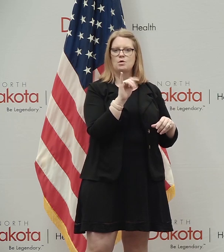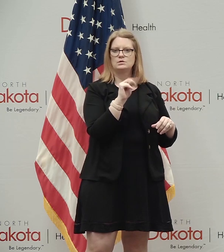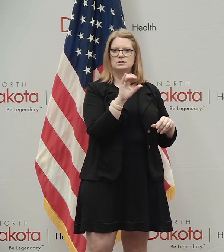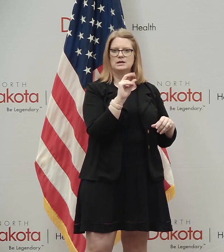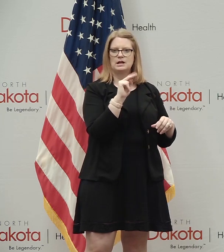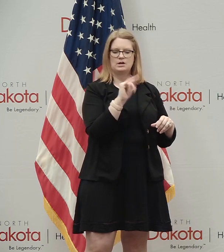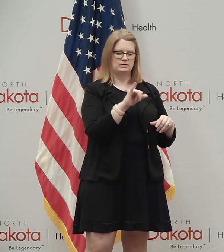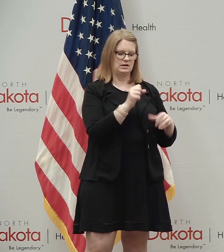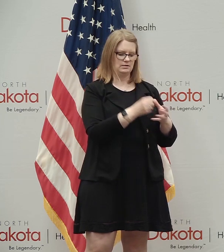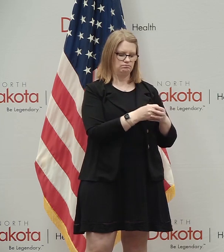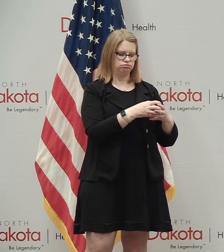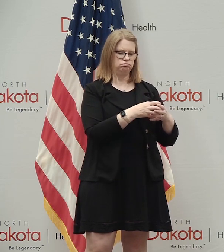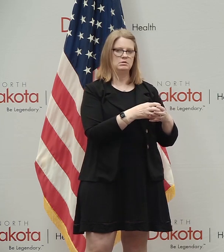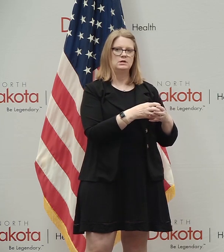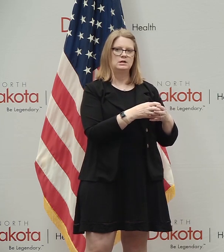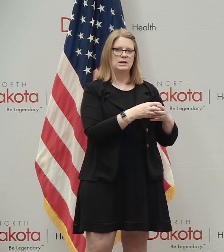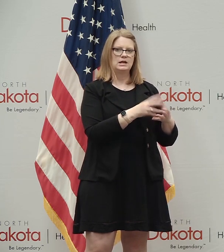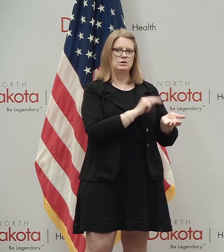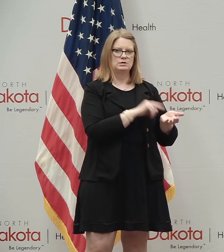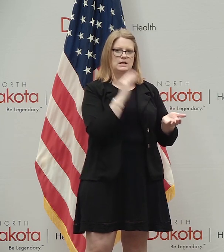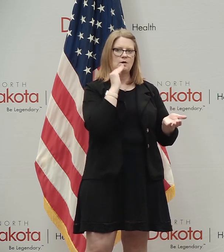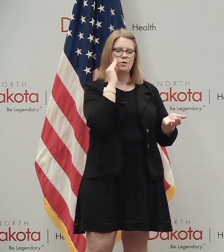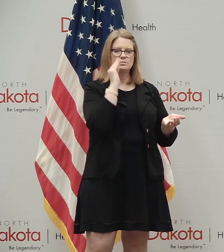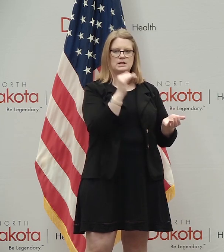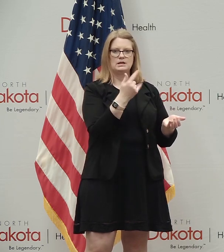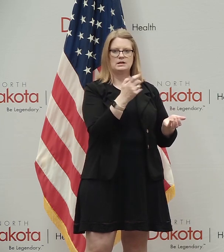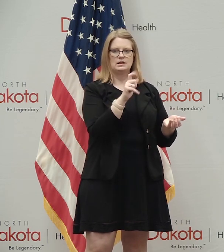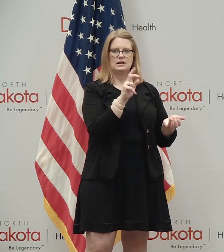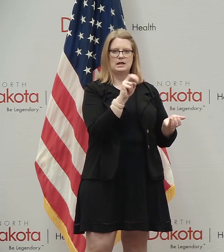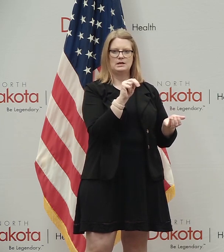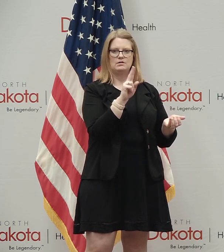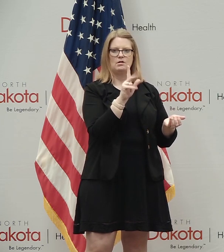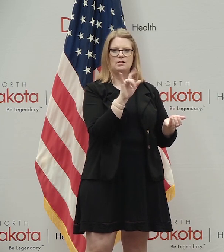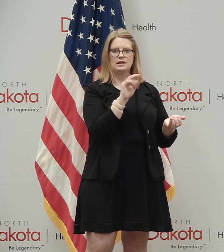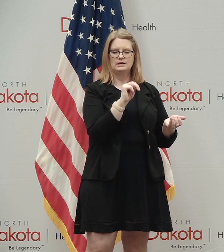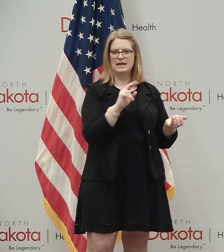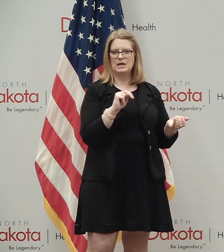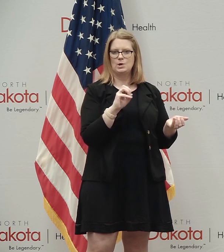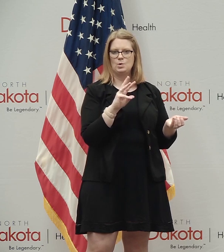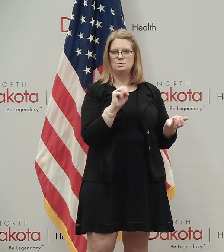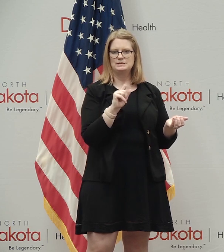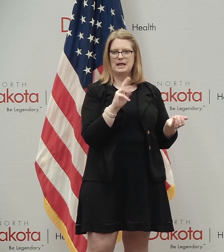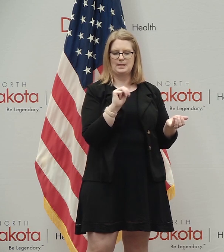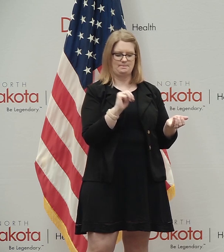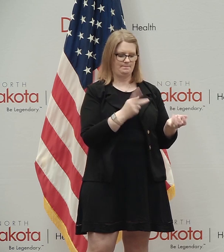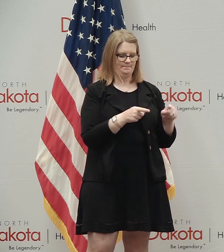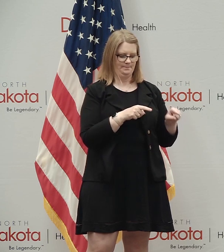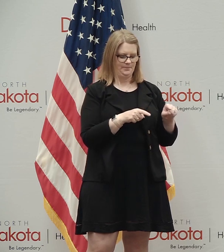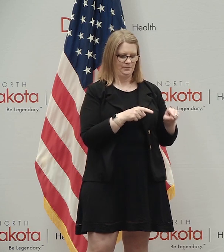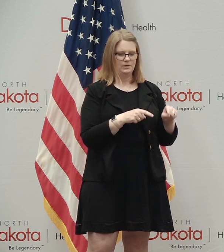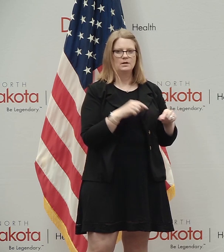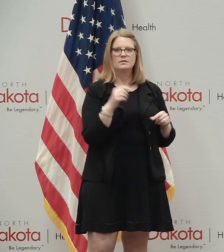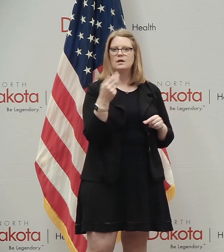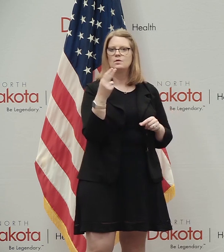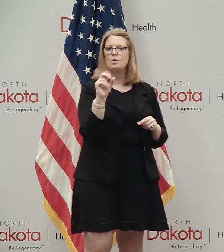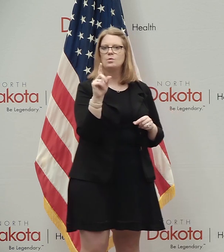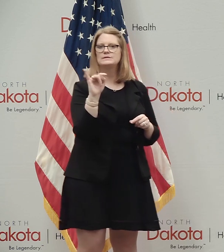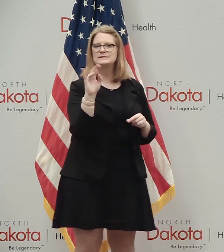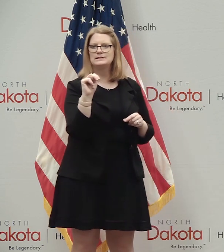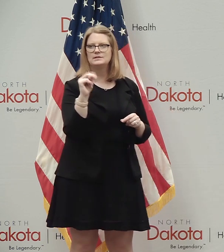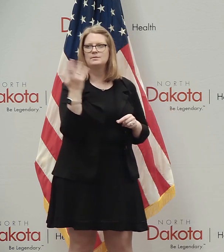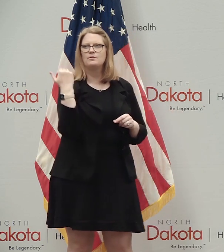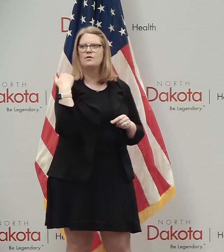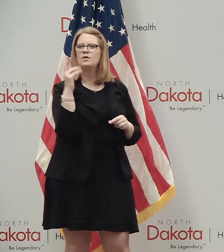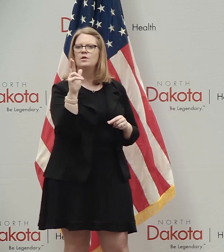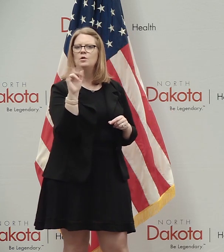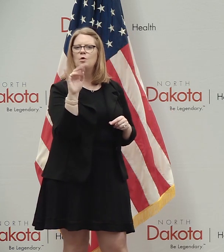at nursing homes in Glen Ellen and New Salem. And that would be the Holsteins and formerly the Rattlers,